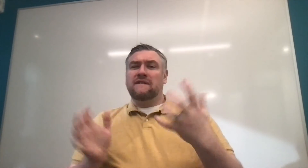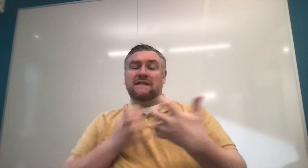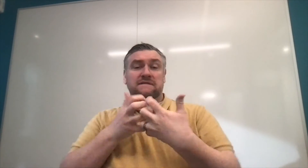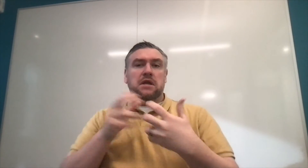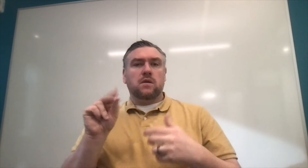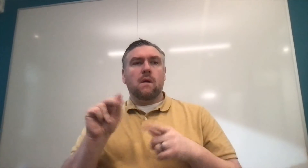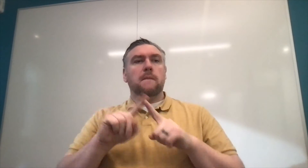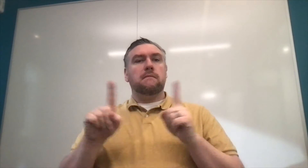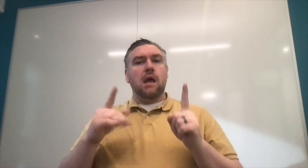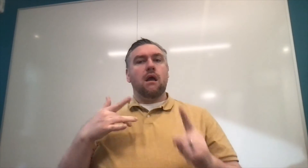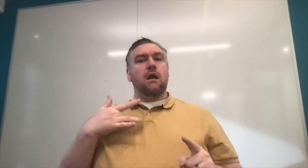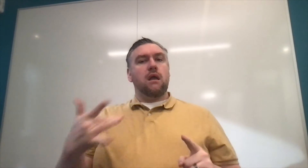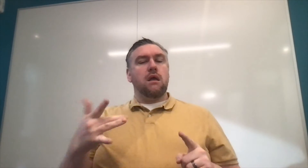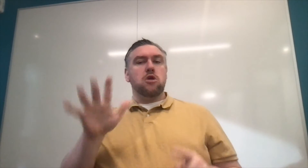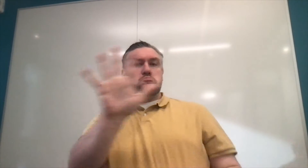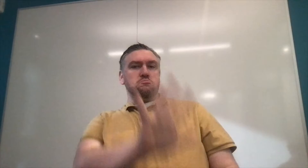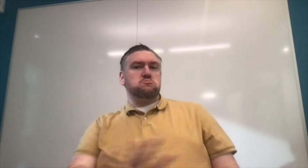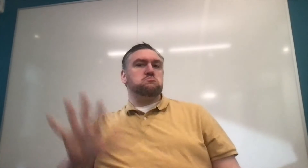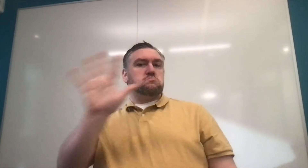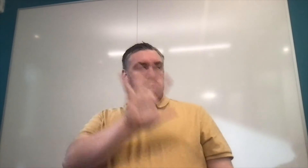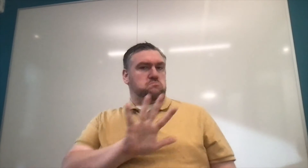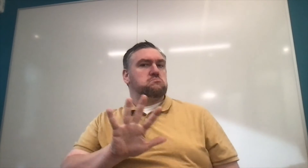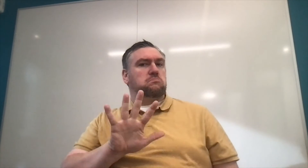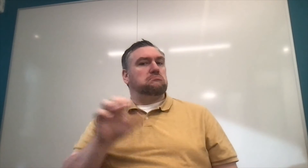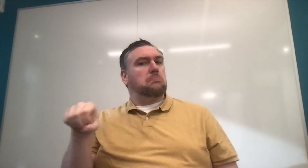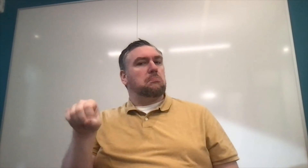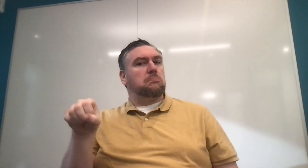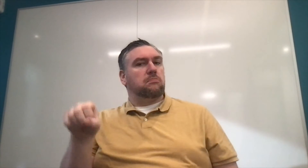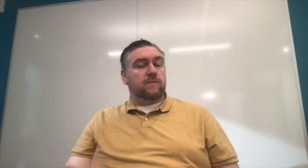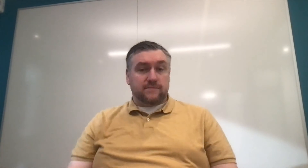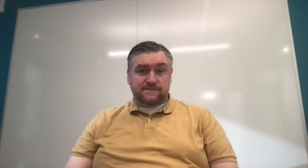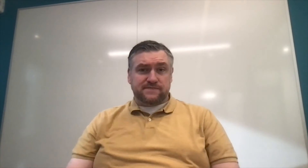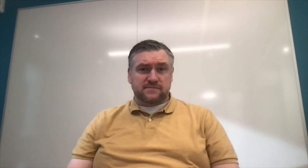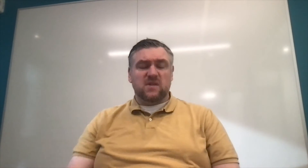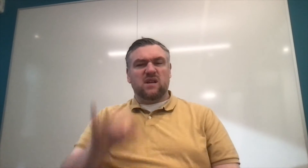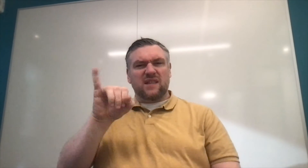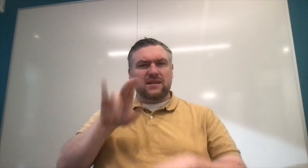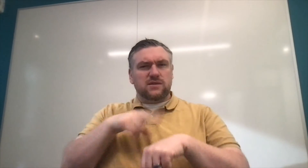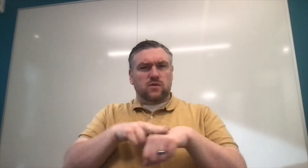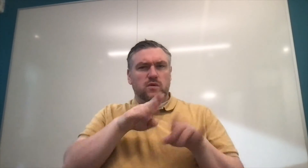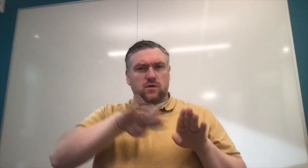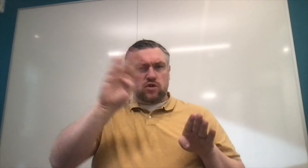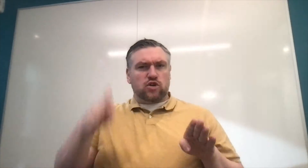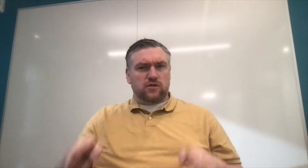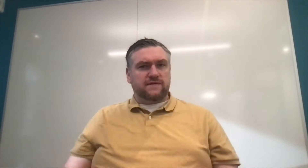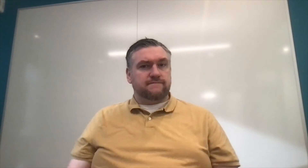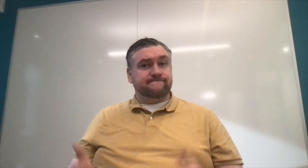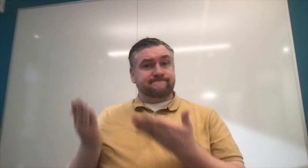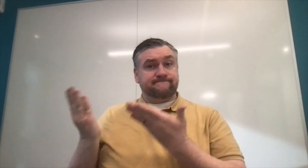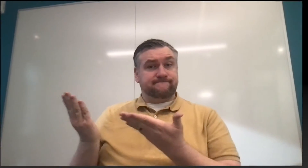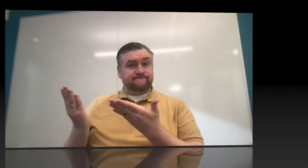Now, of course, nothing in life perfectly fits, of course, but roughly it follows that shape. That's the normal curve.